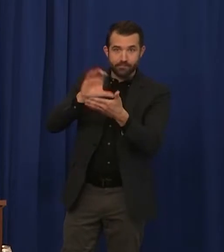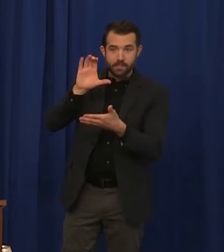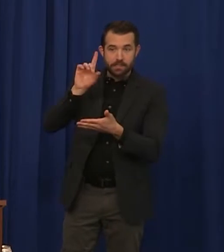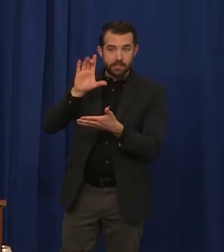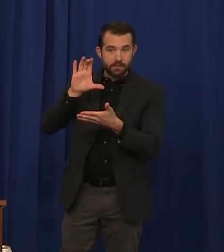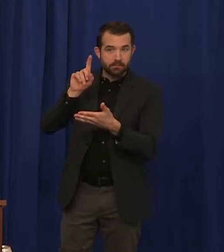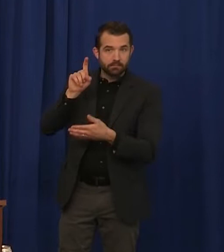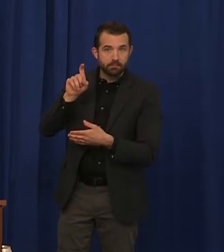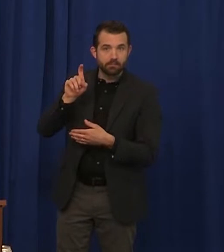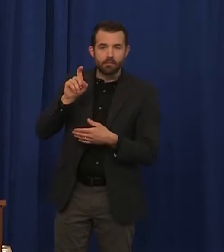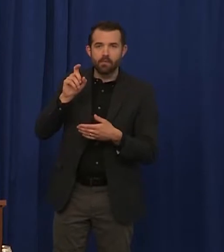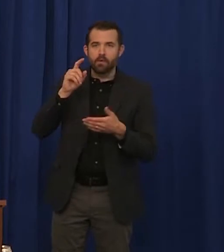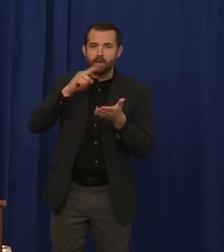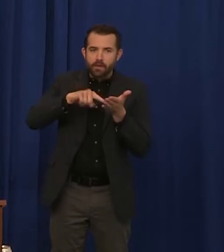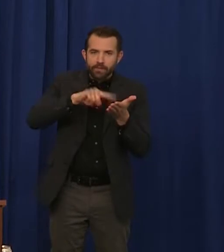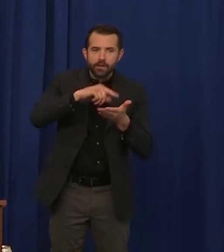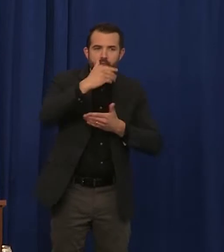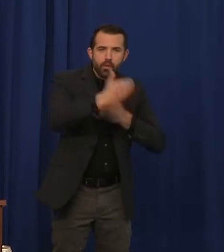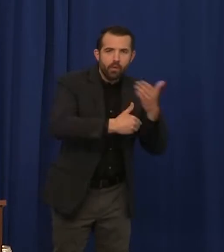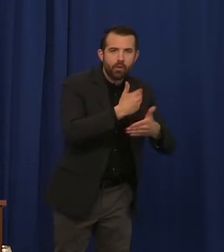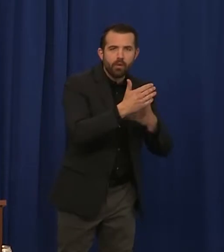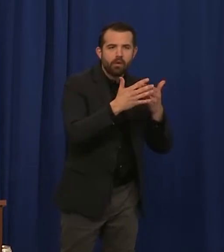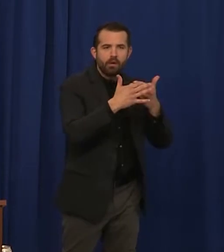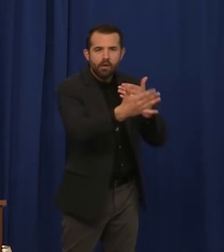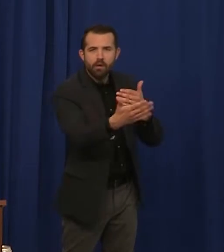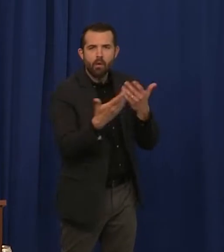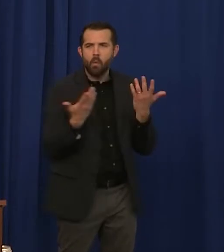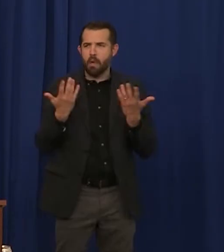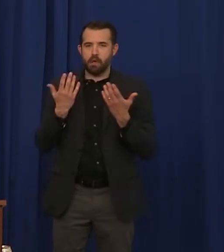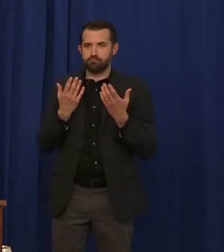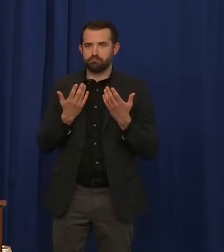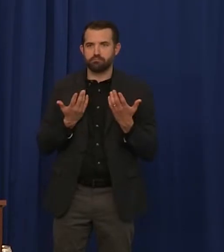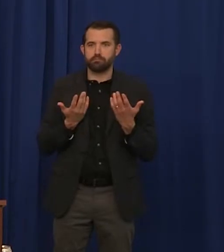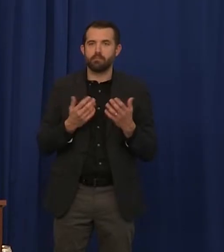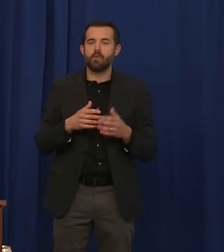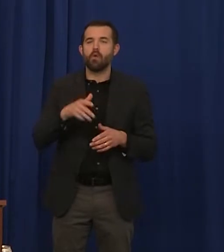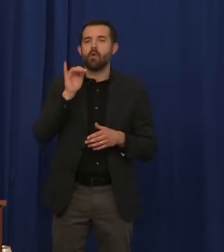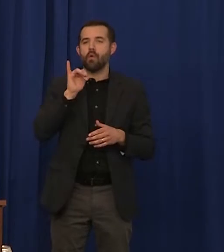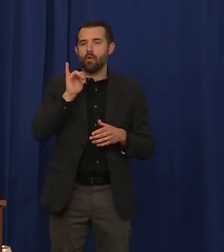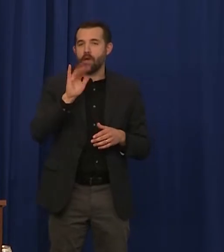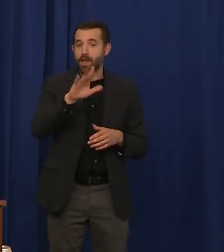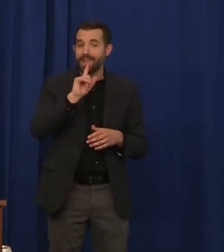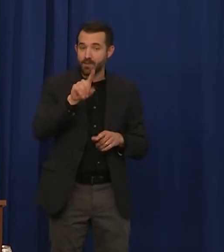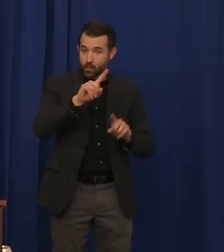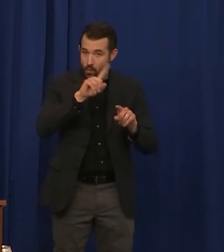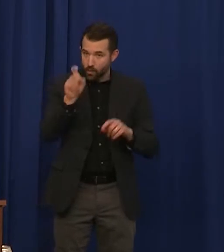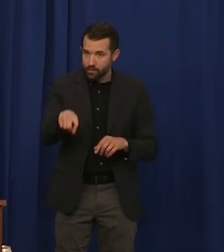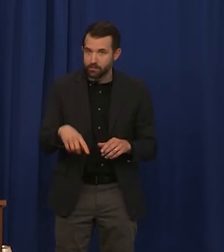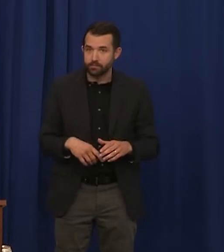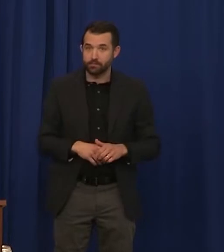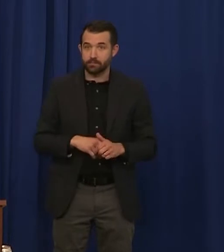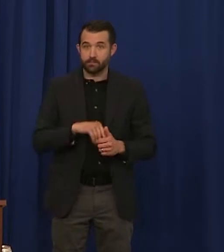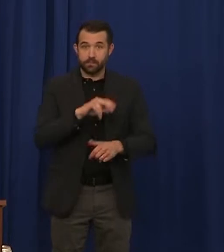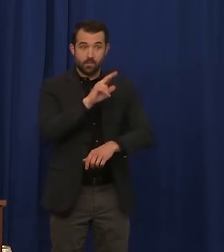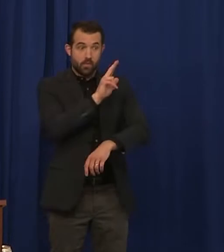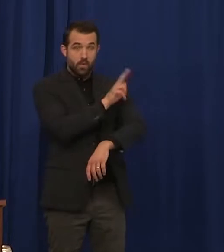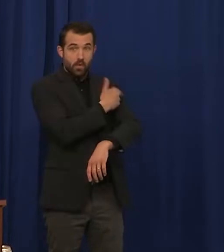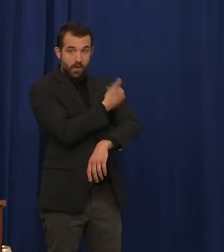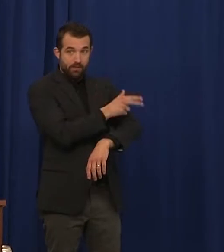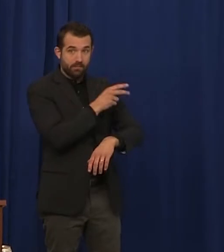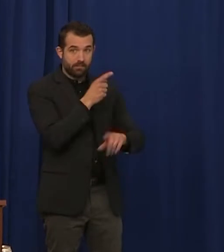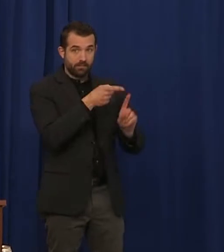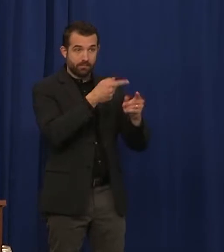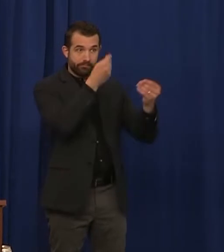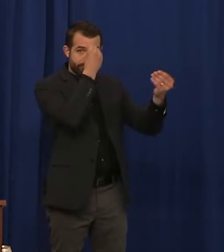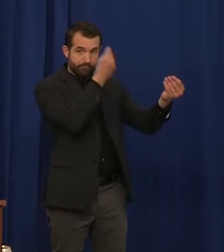gets? Good. So, Ashley, the answer to your question is that hospitals report to us by midnight every night